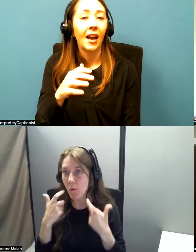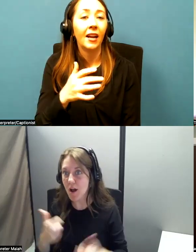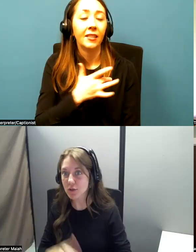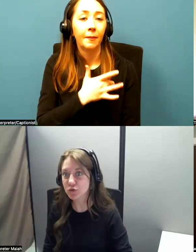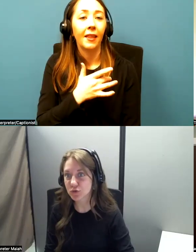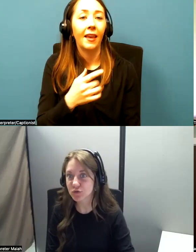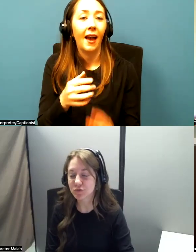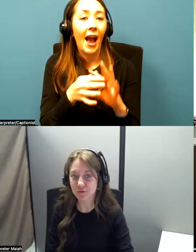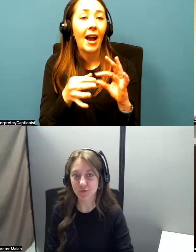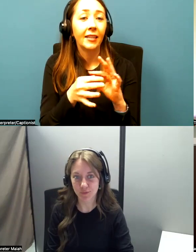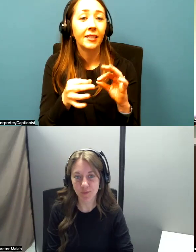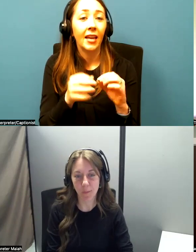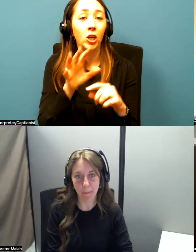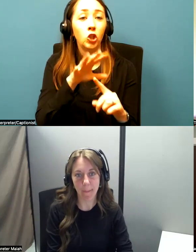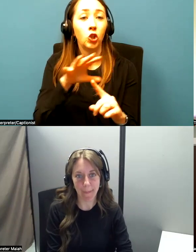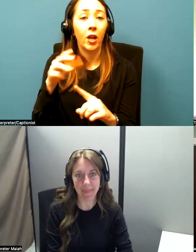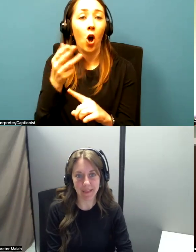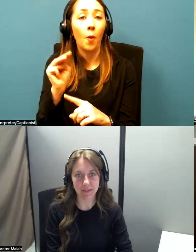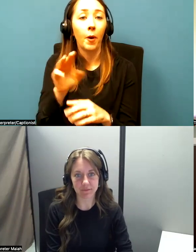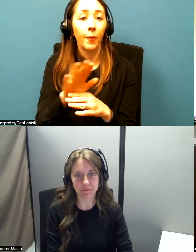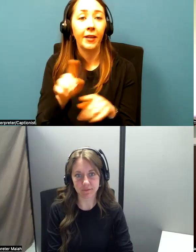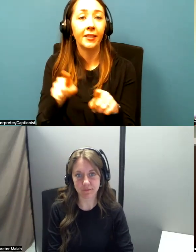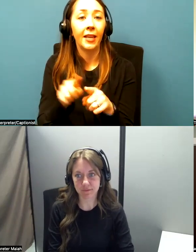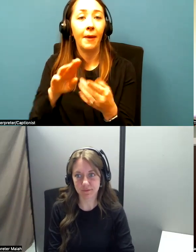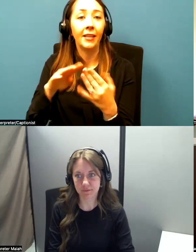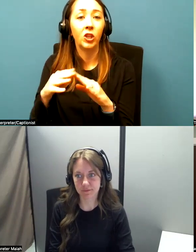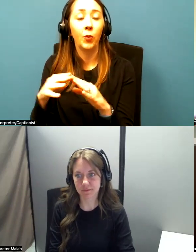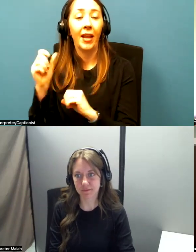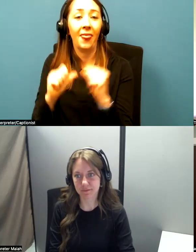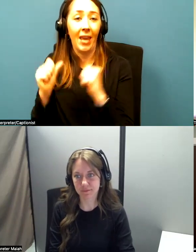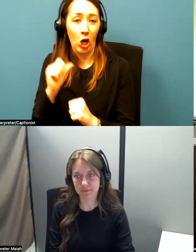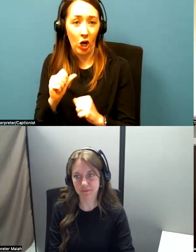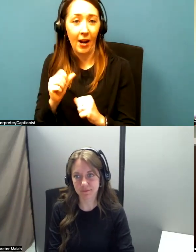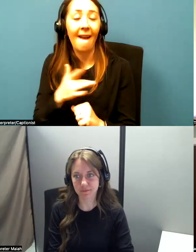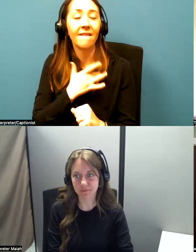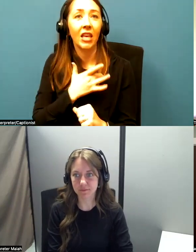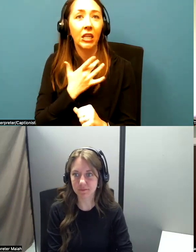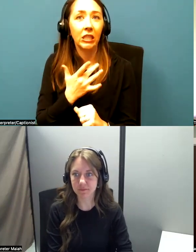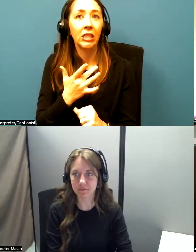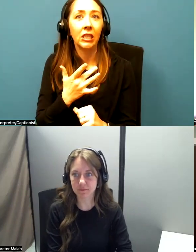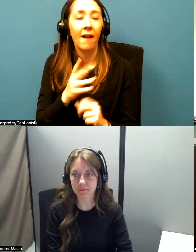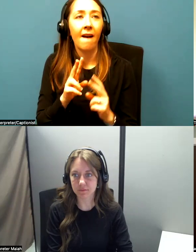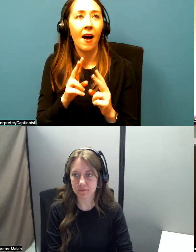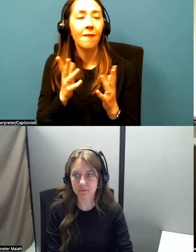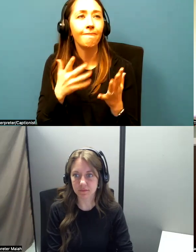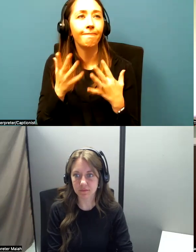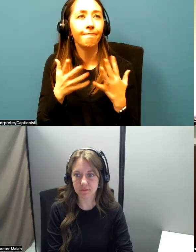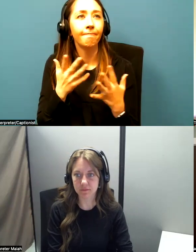that shooting a Hallmark movie is kind of like doing community theater. It feels really